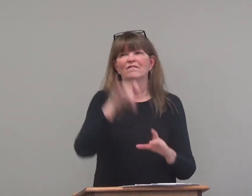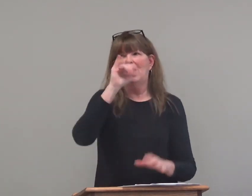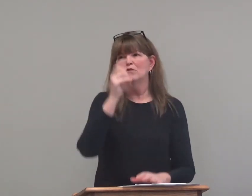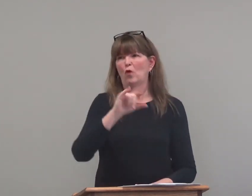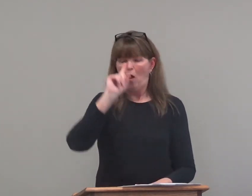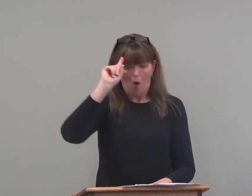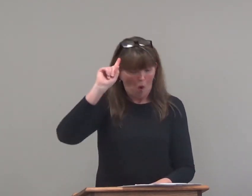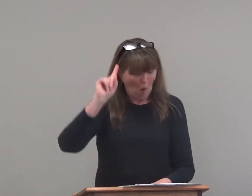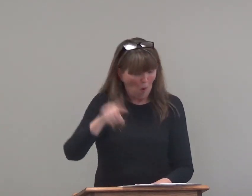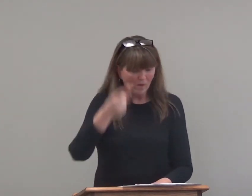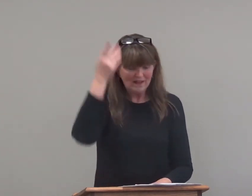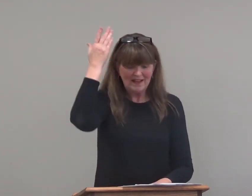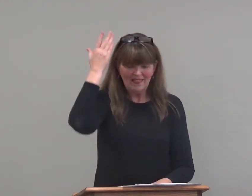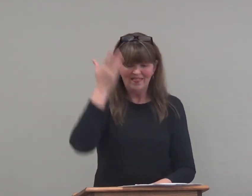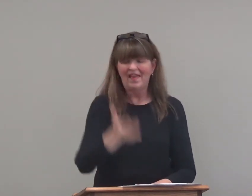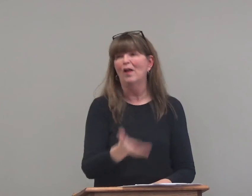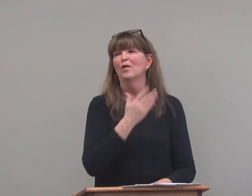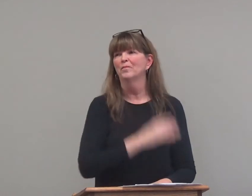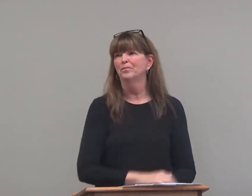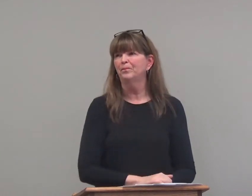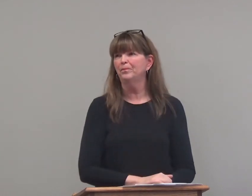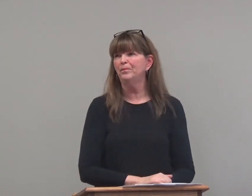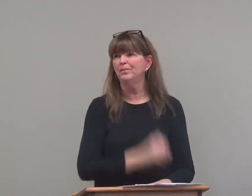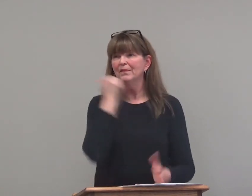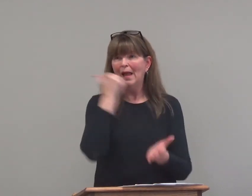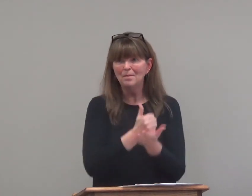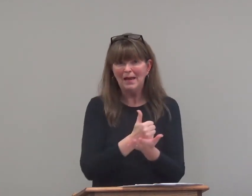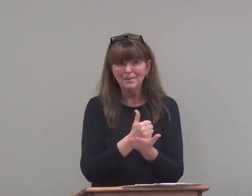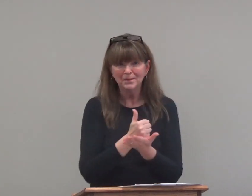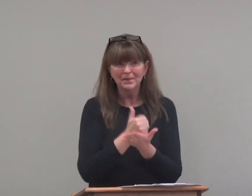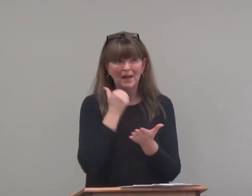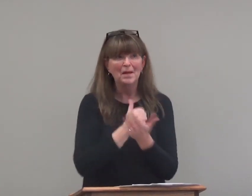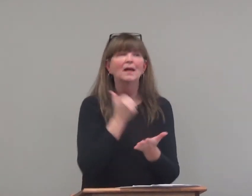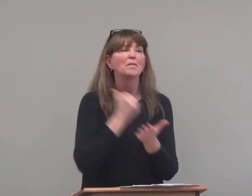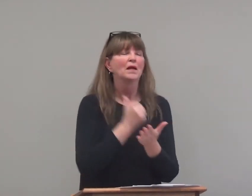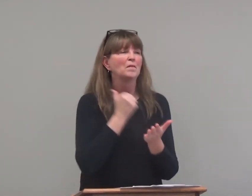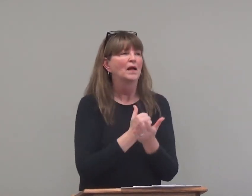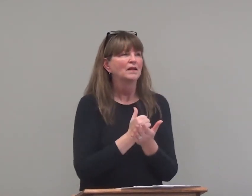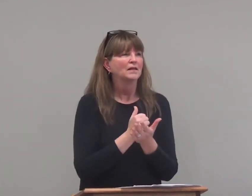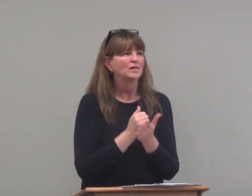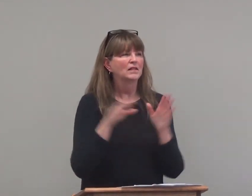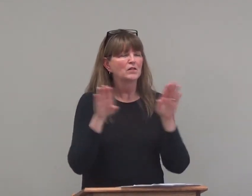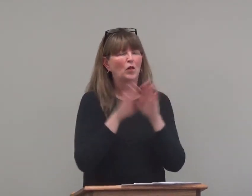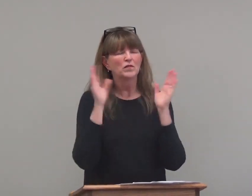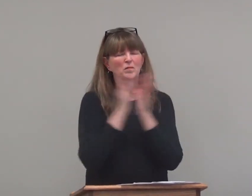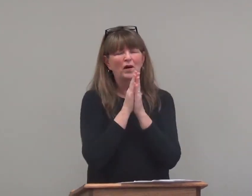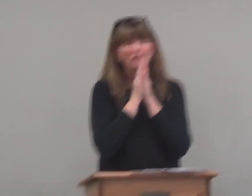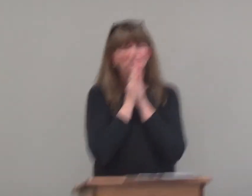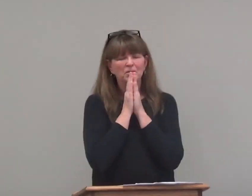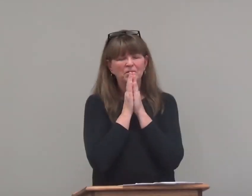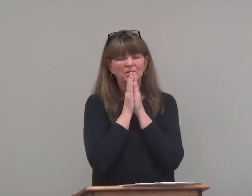Only there can you find joy. Only there. Amen, amen, amen. So let's